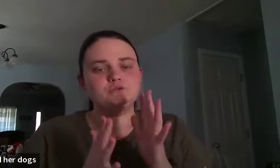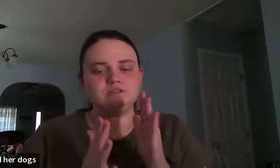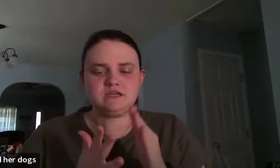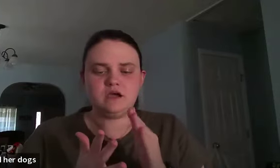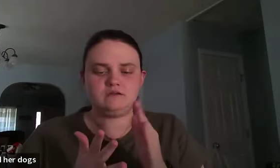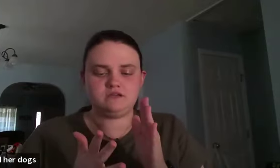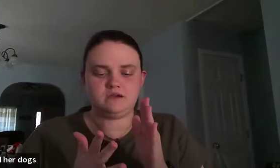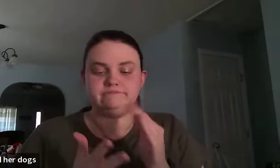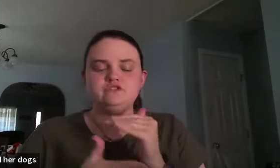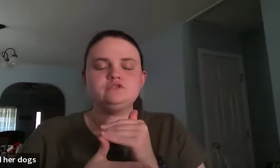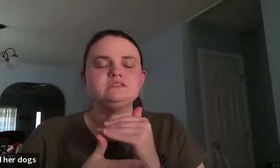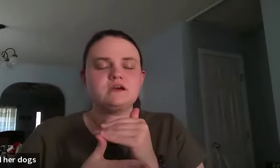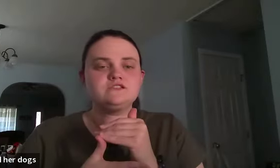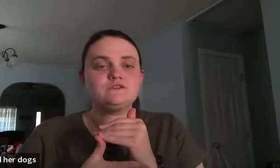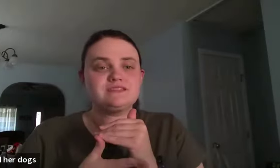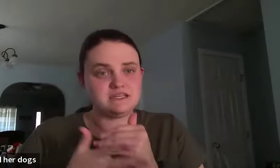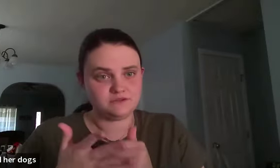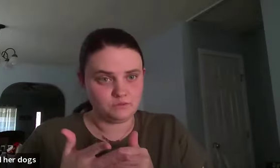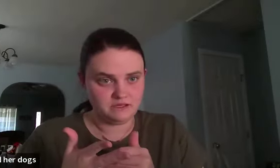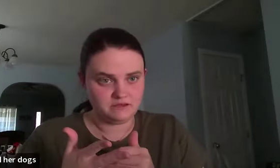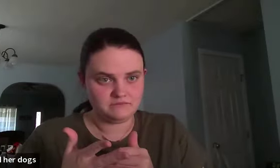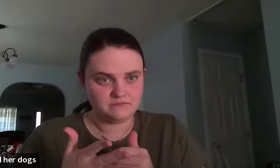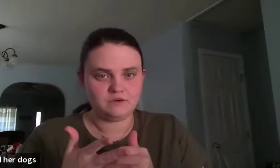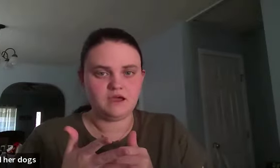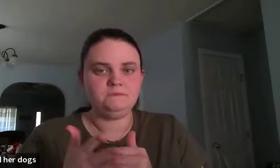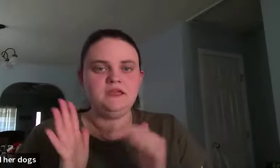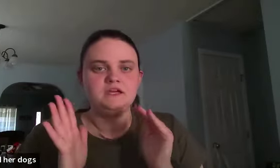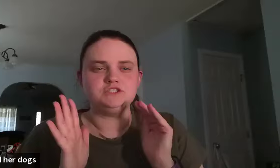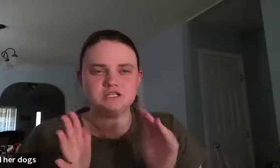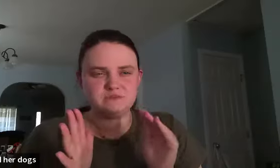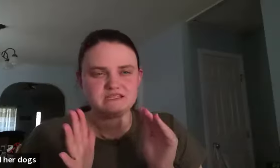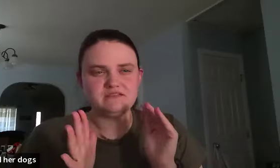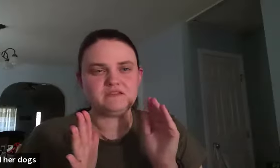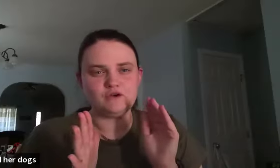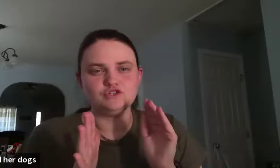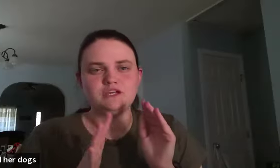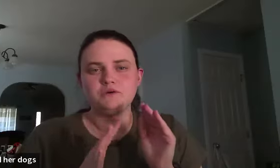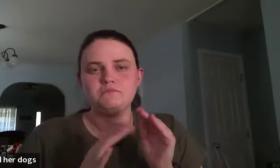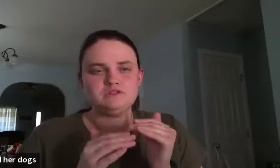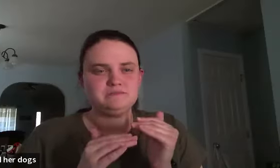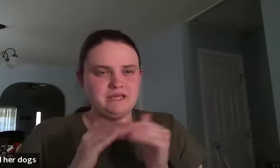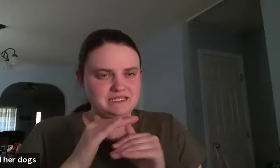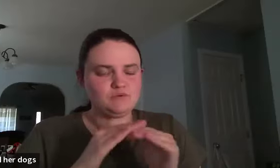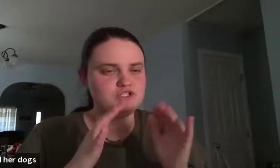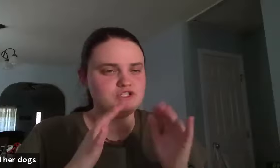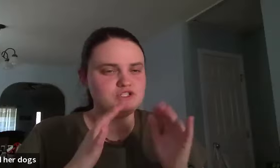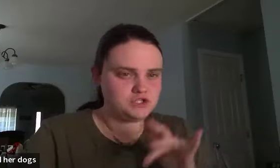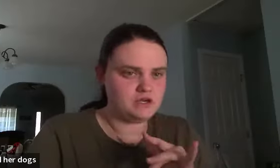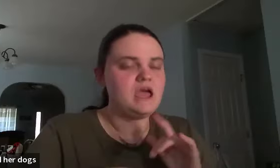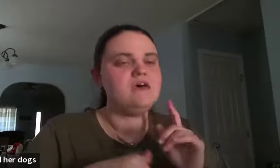do the do the signs for the days of the week. Okay. Just because I think those are like your most basic ones to touch on.